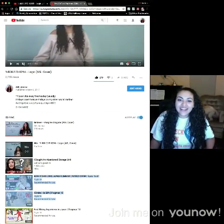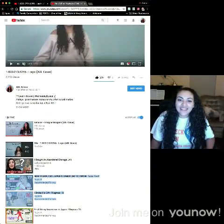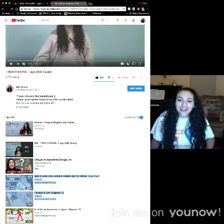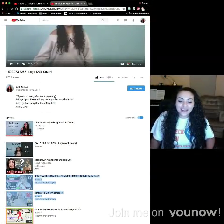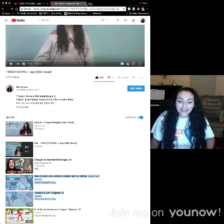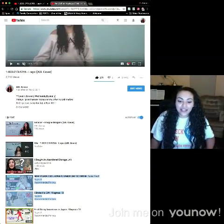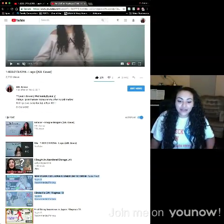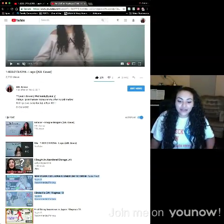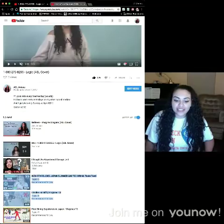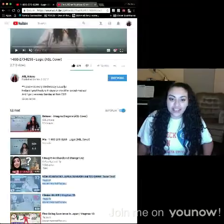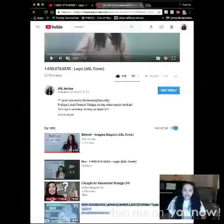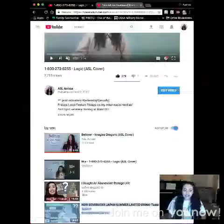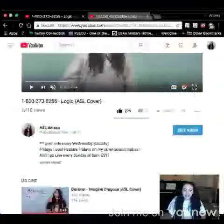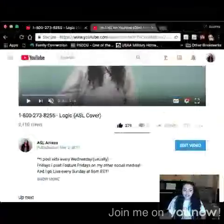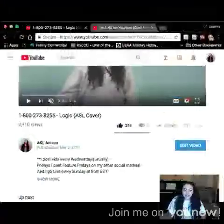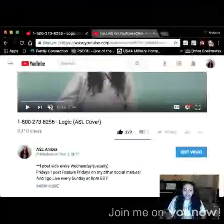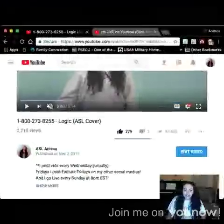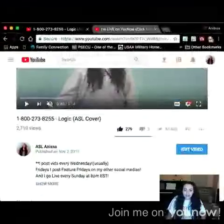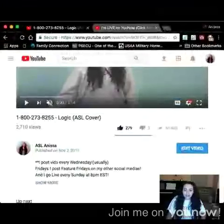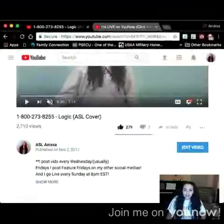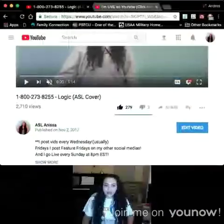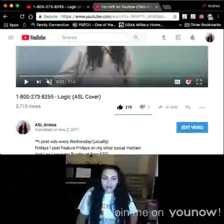Trying to find a good ratio.